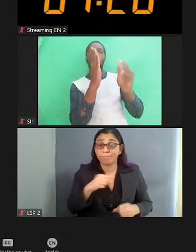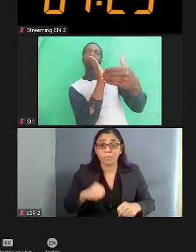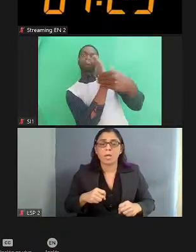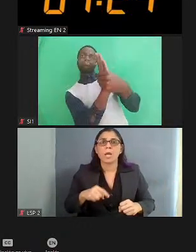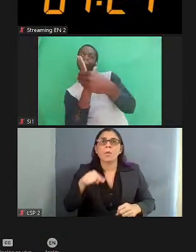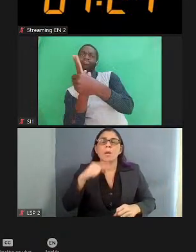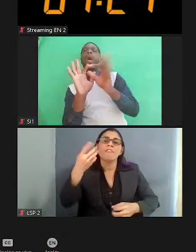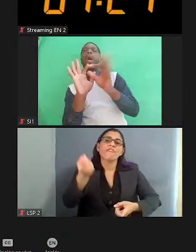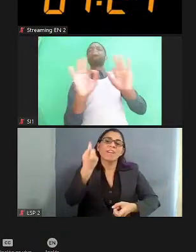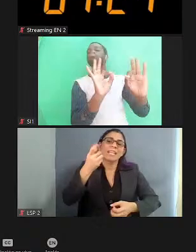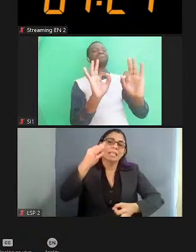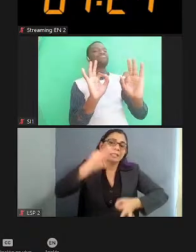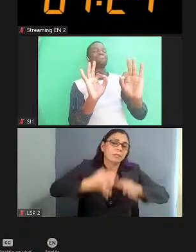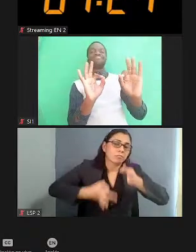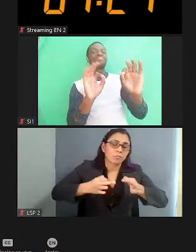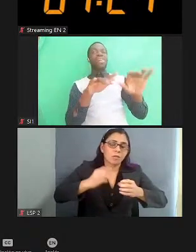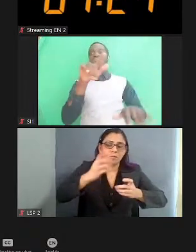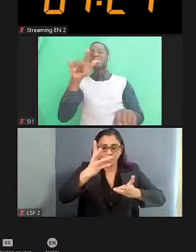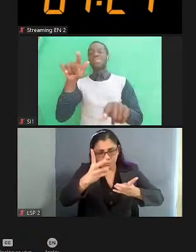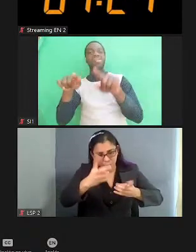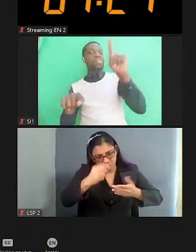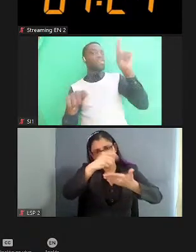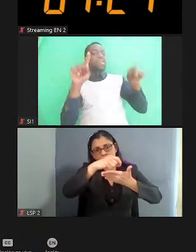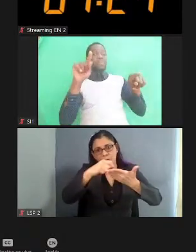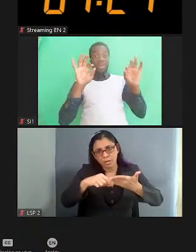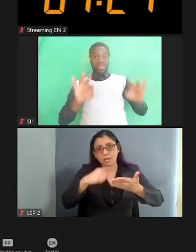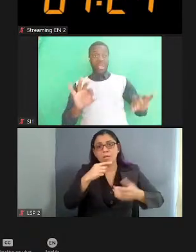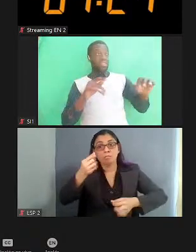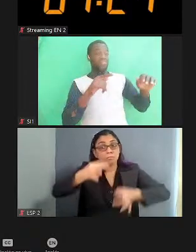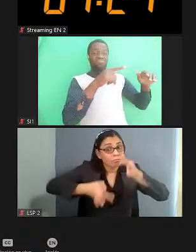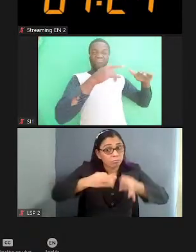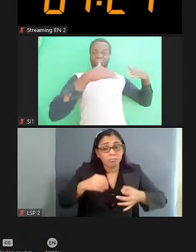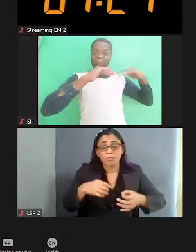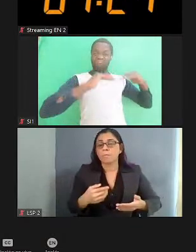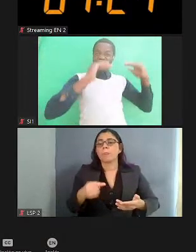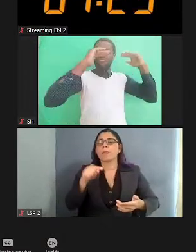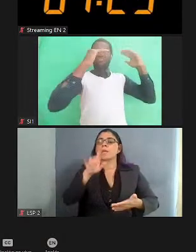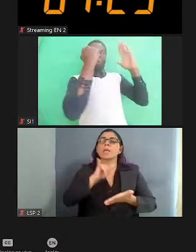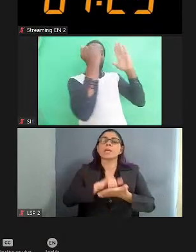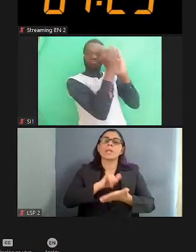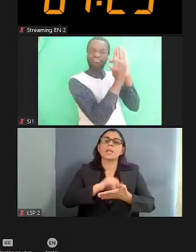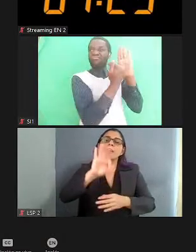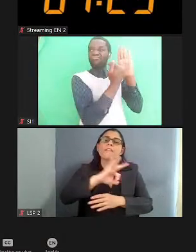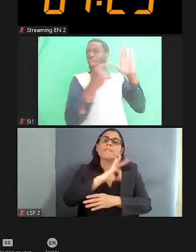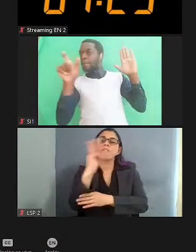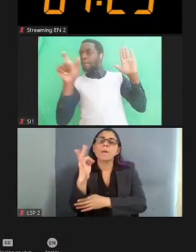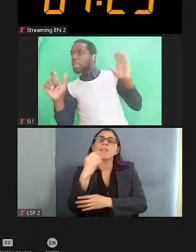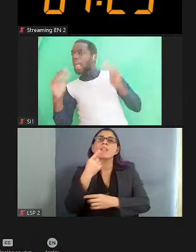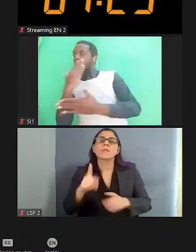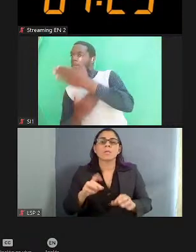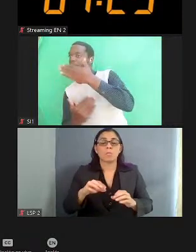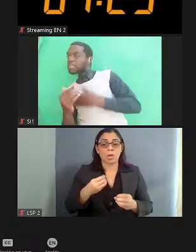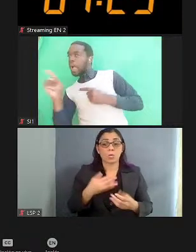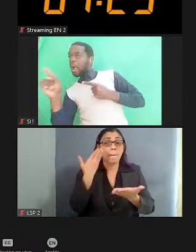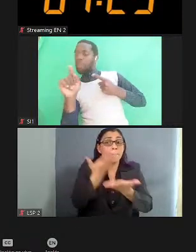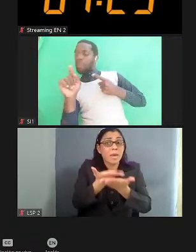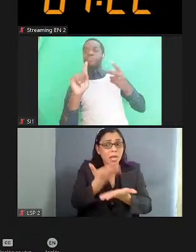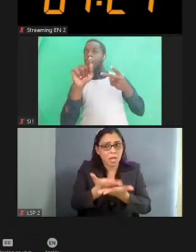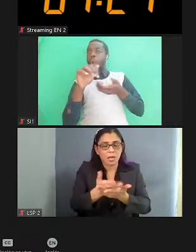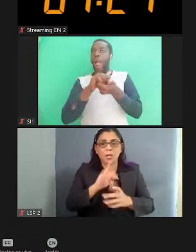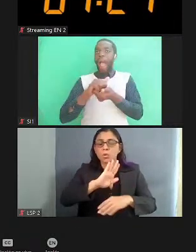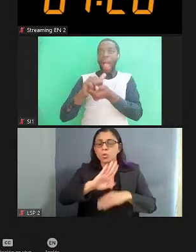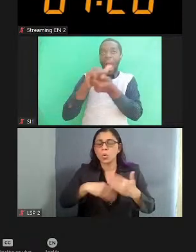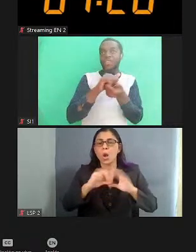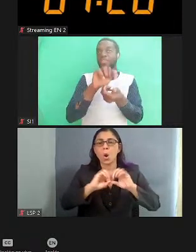because the legal structure for this to be done still has some formalities that